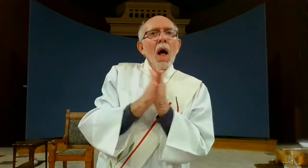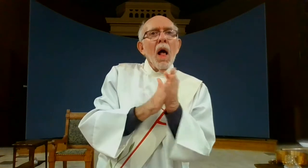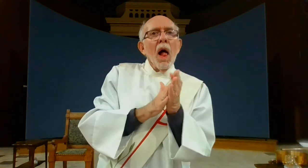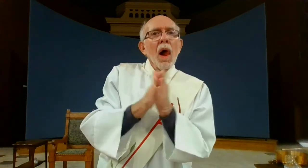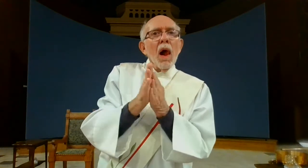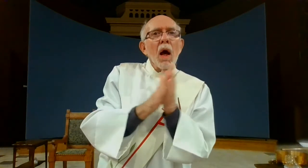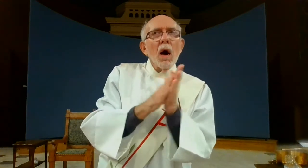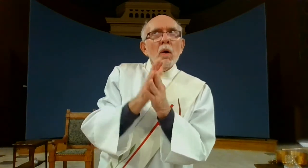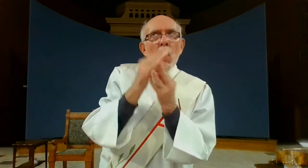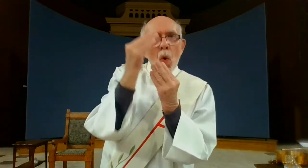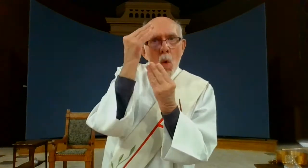encouraging them